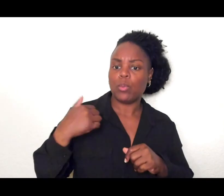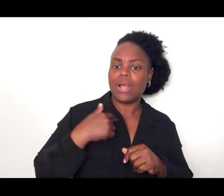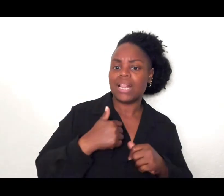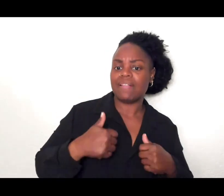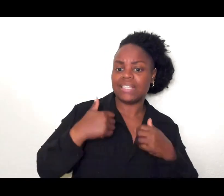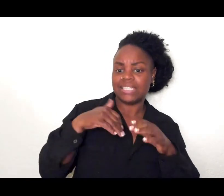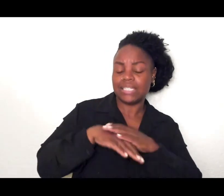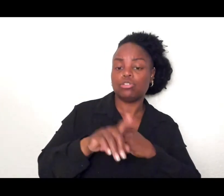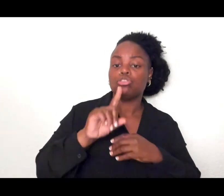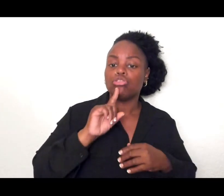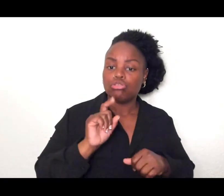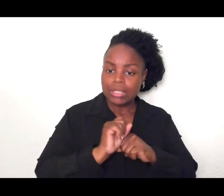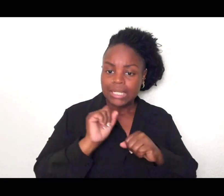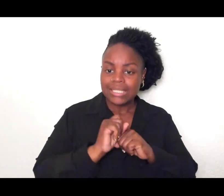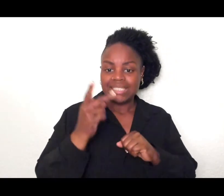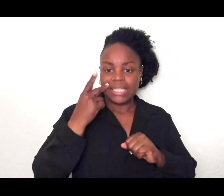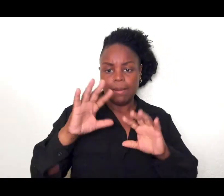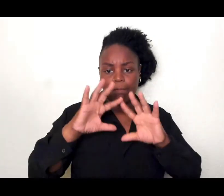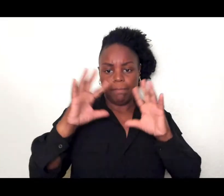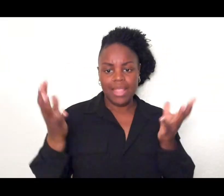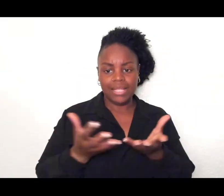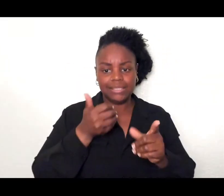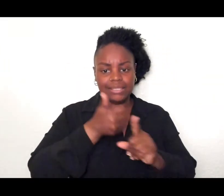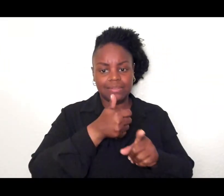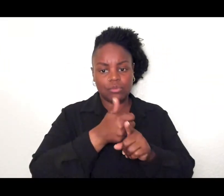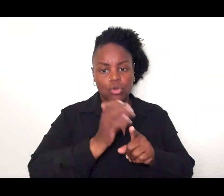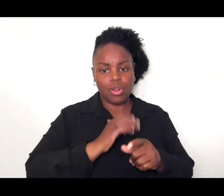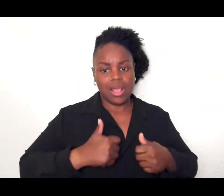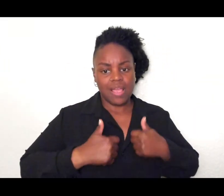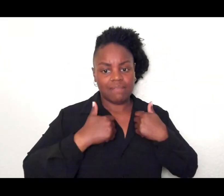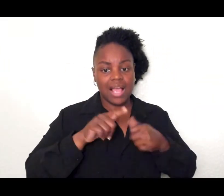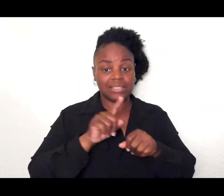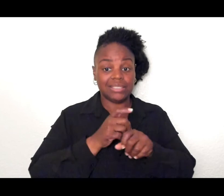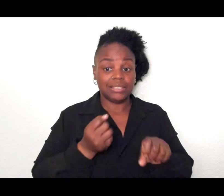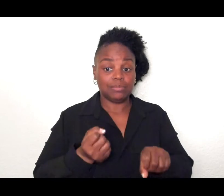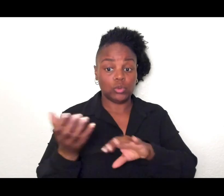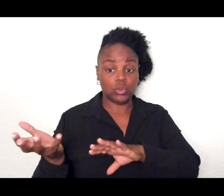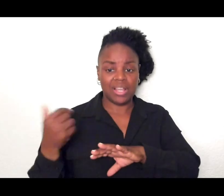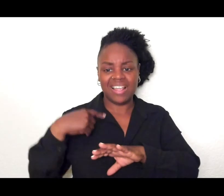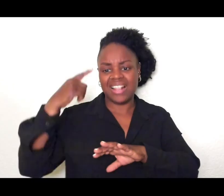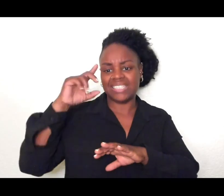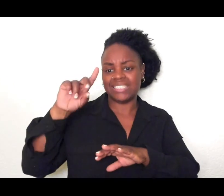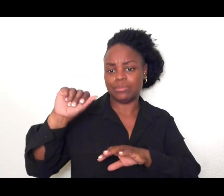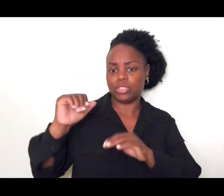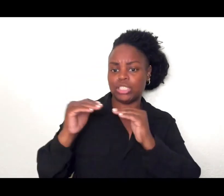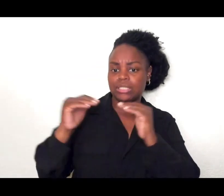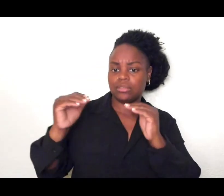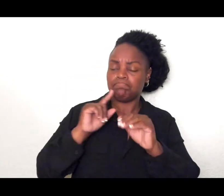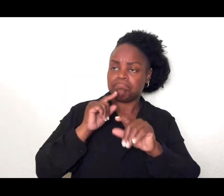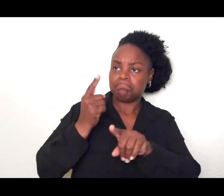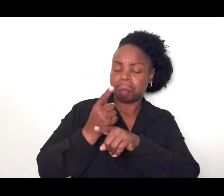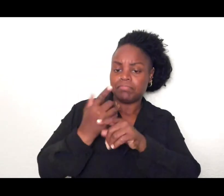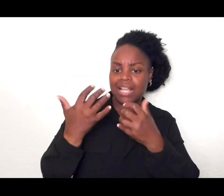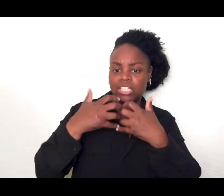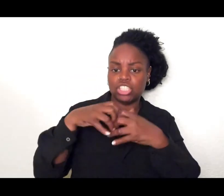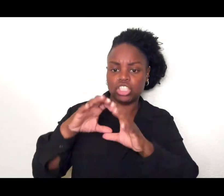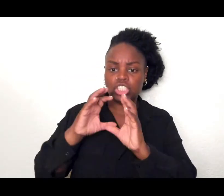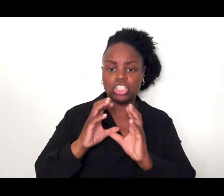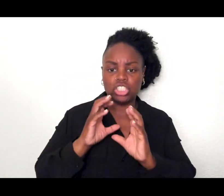way that is like really honoring the beauty that's here, even while we know it can't be here forever.